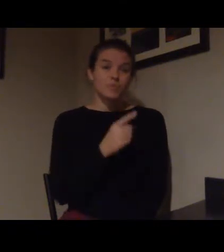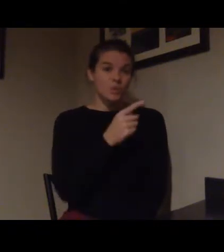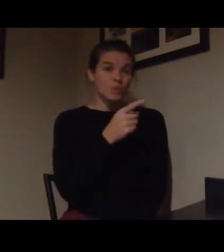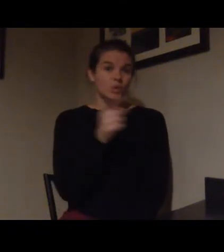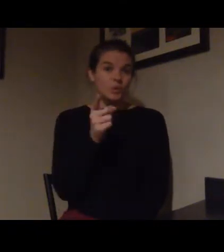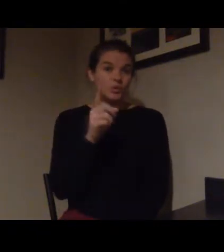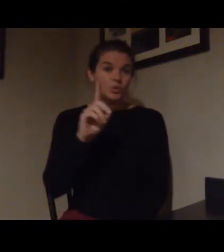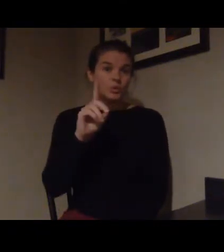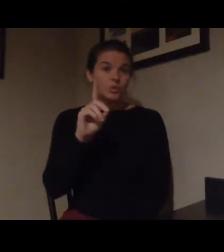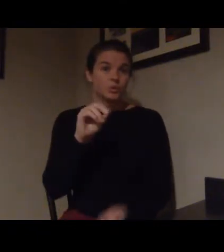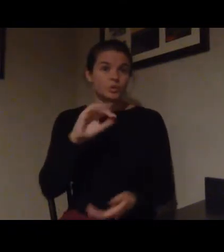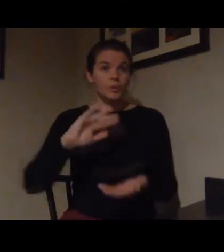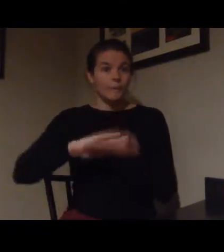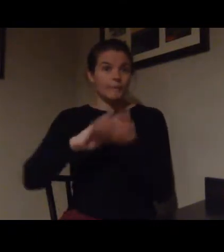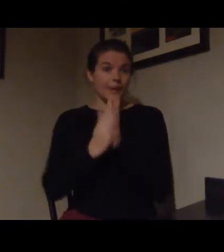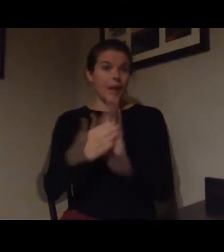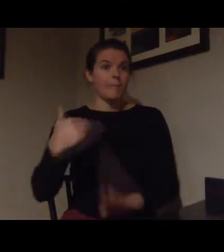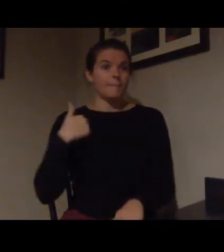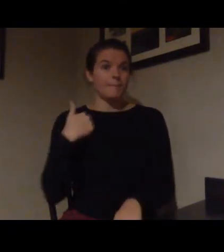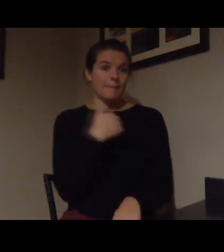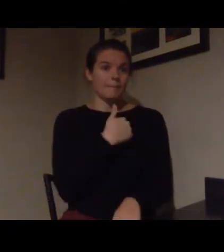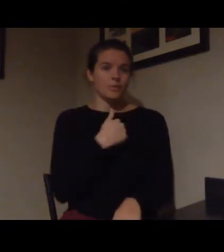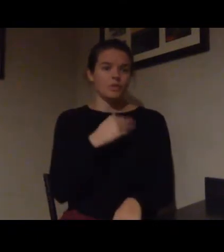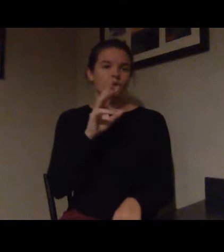of Wycliffe before going to the year-long